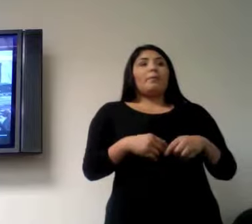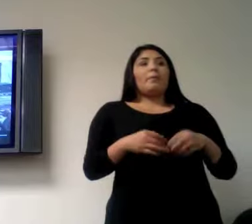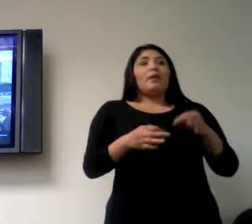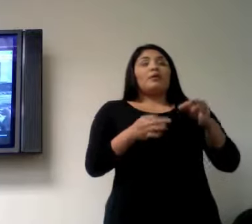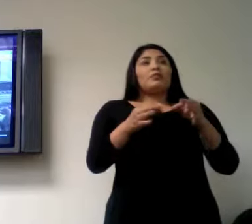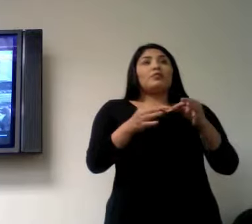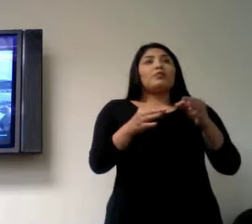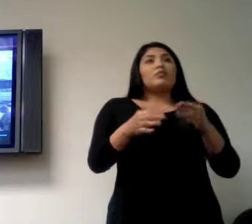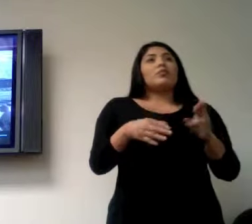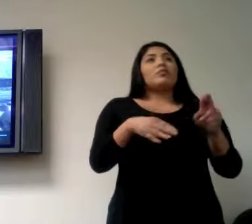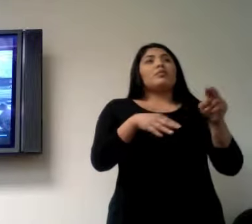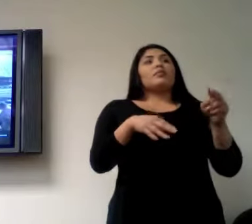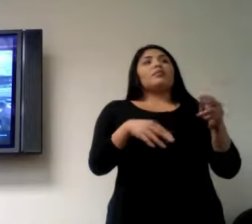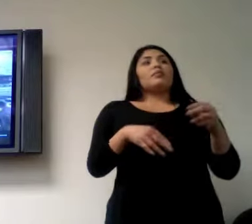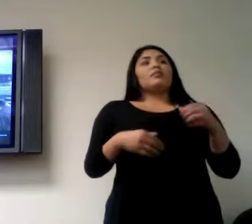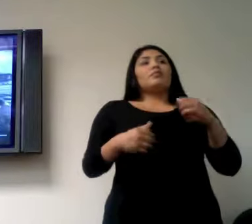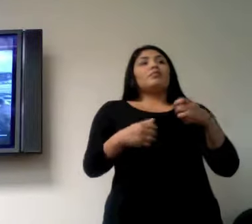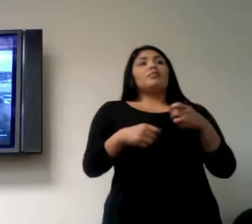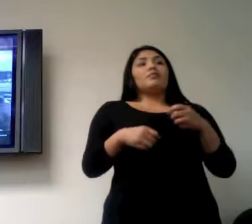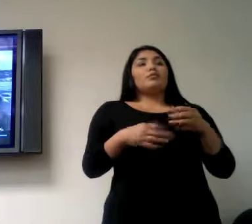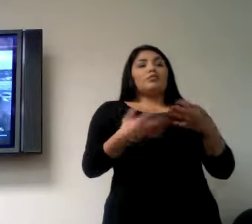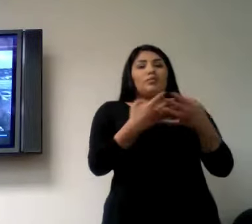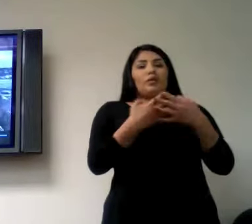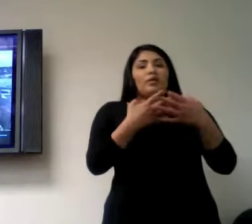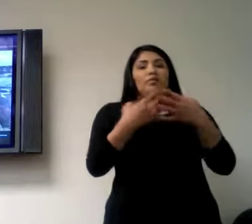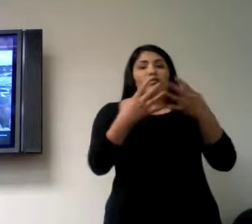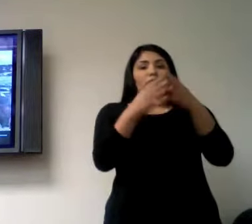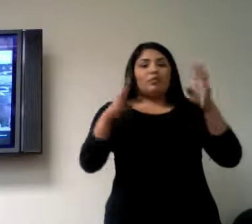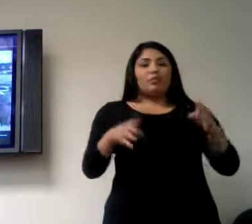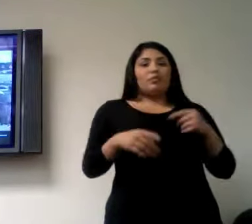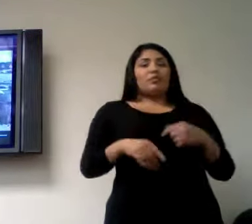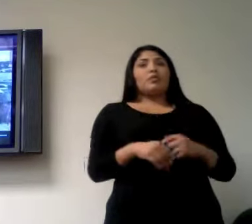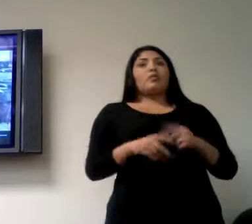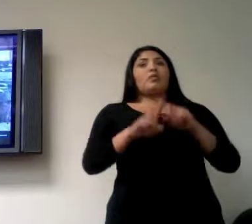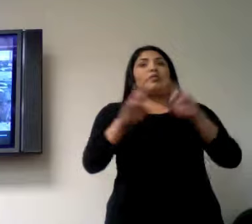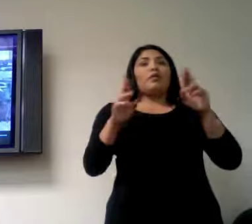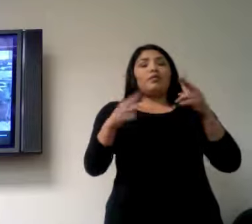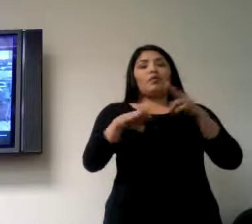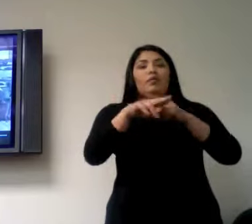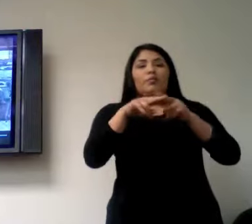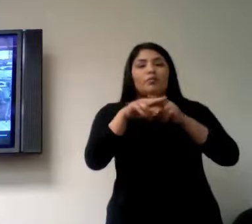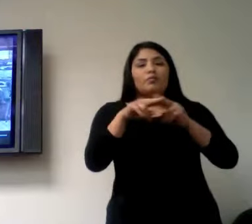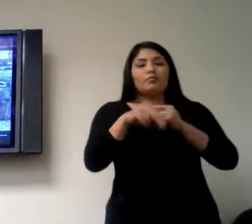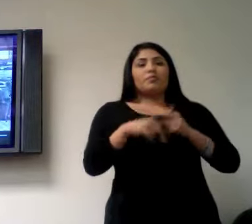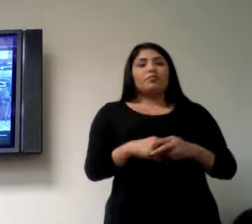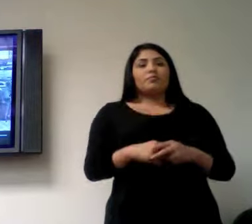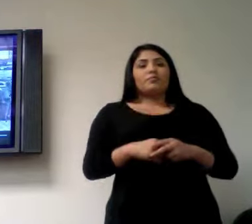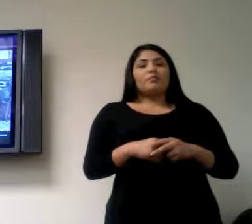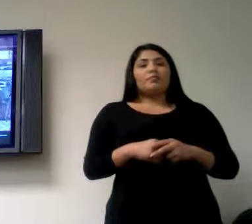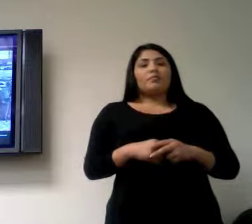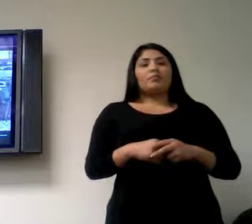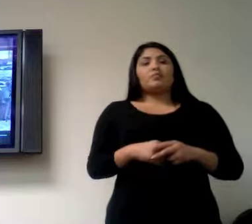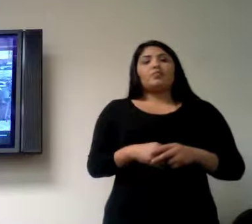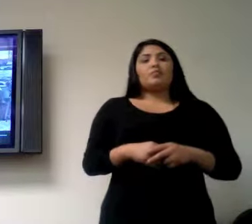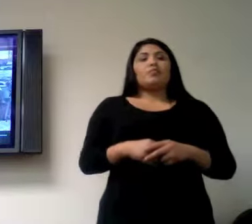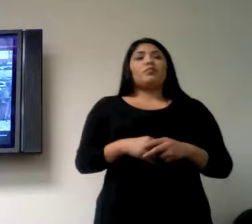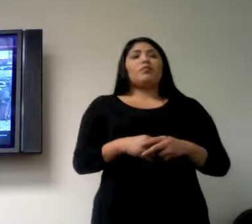the railroad cars. We have had for a week past a continuous run of rebel prisoners, long lines